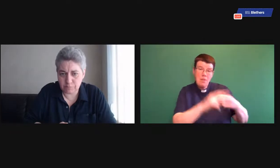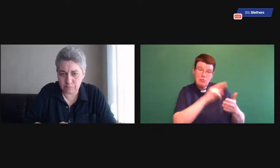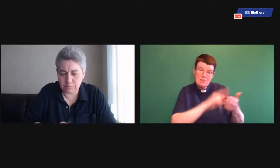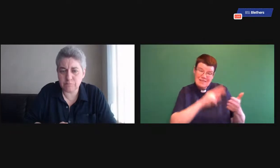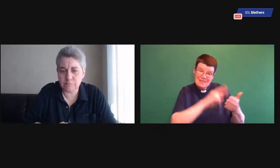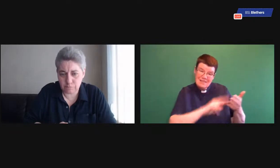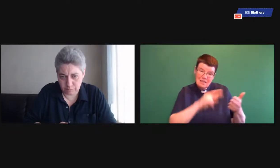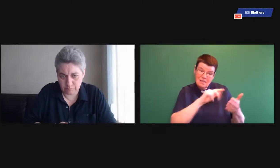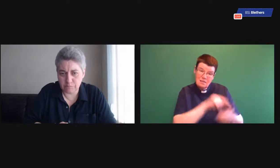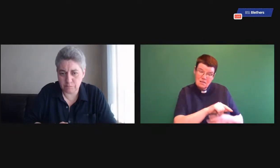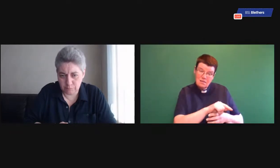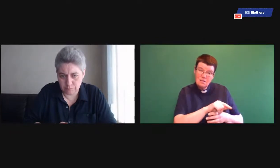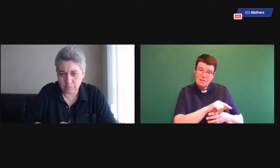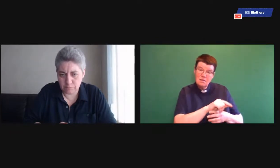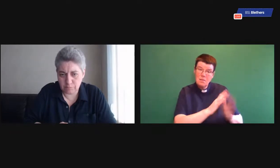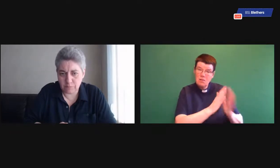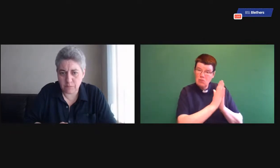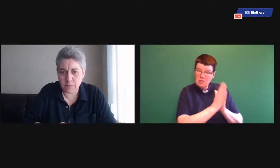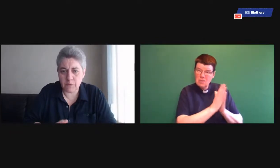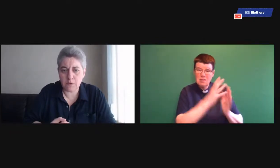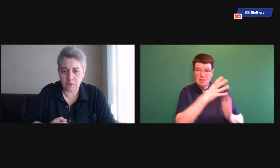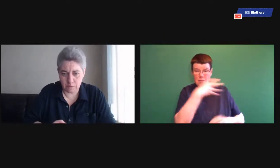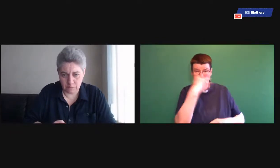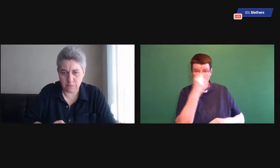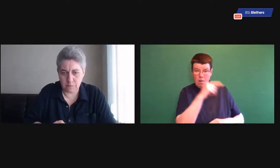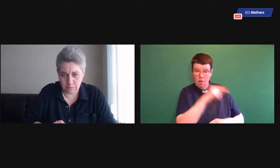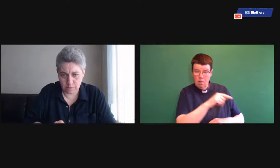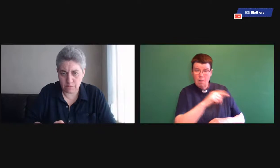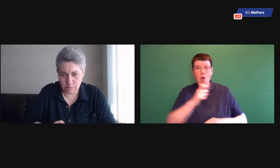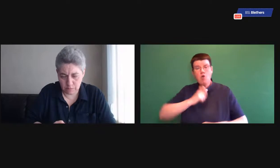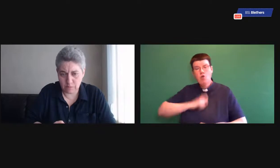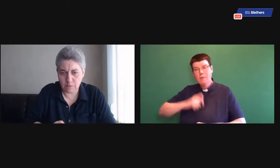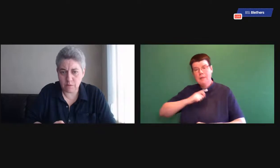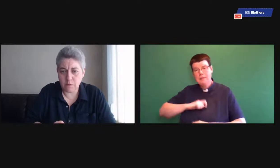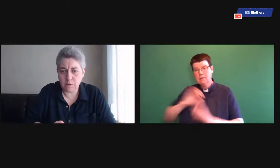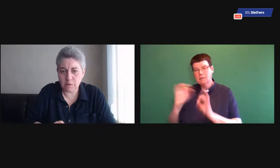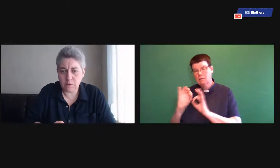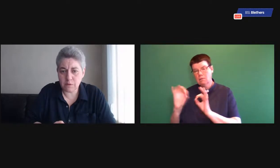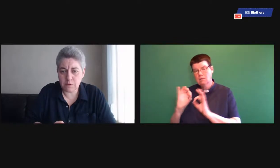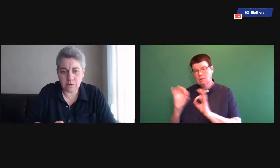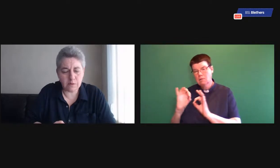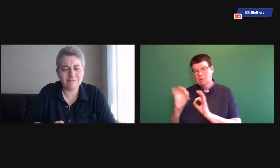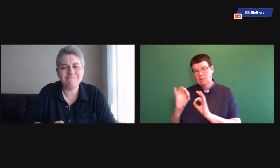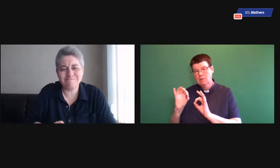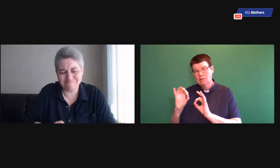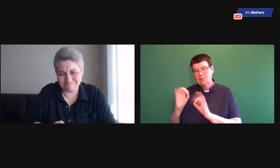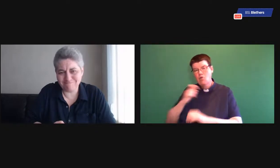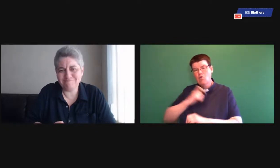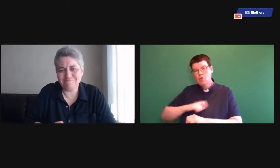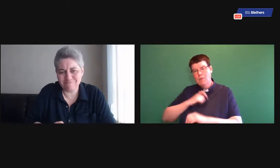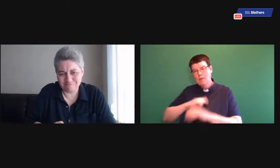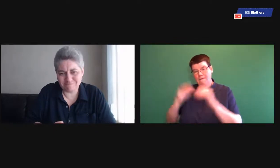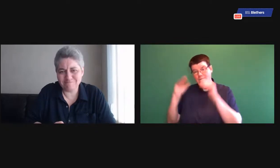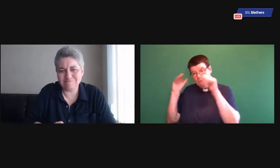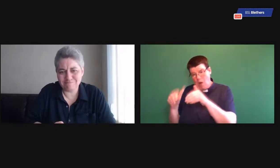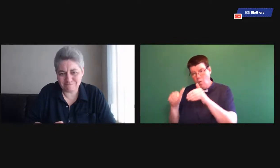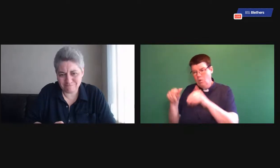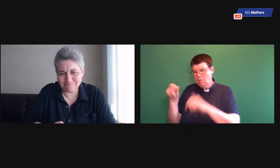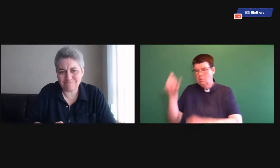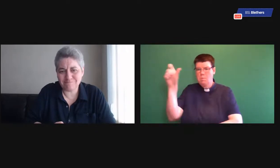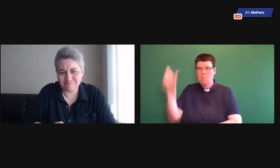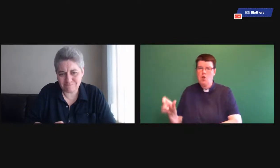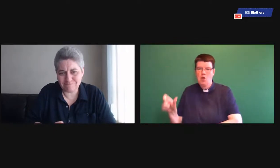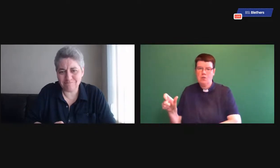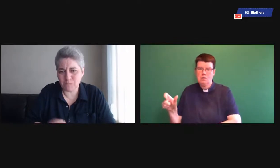and I want people to understand the Bible, enjoy hymns if they want, and things like that. Um,